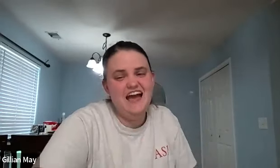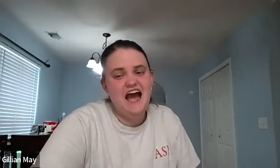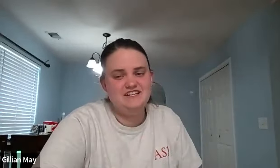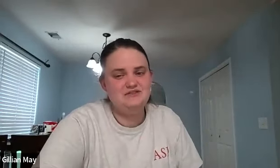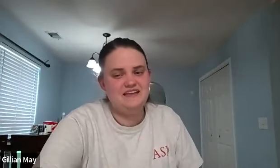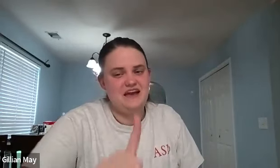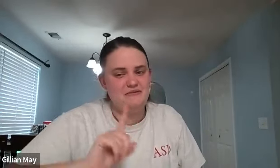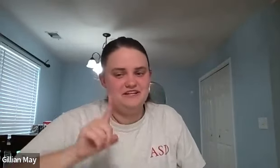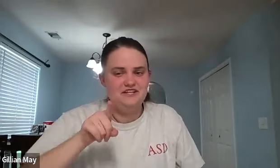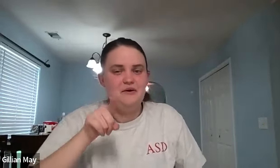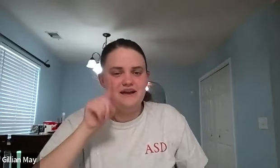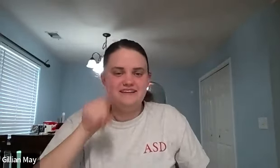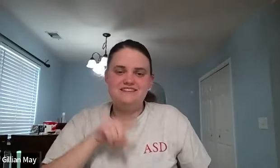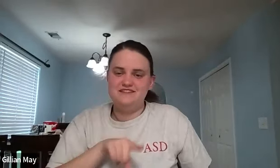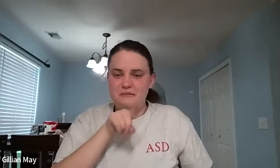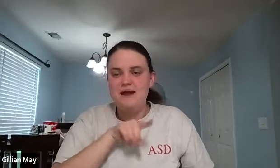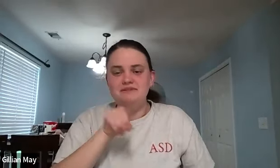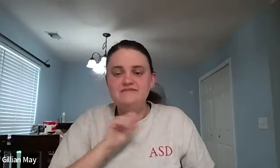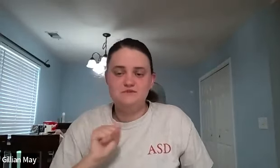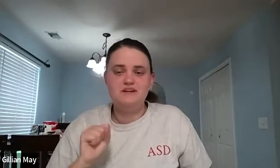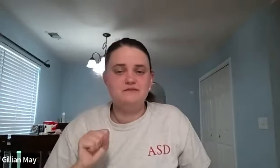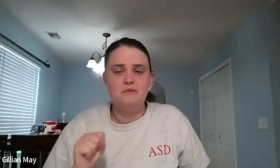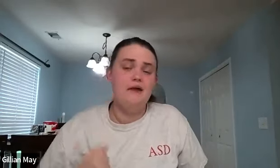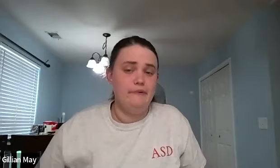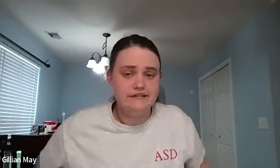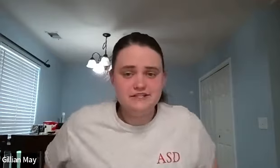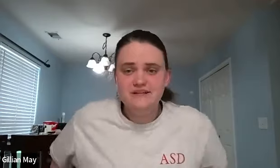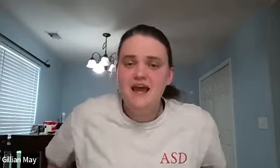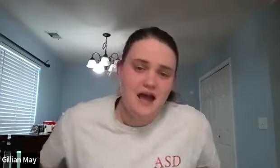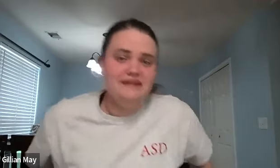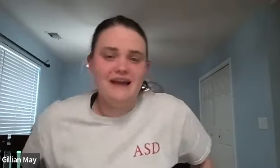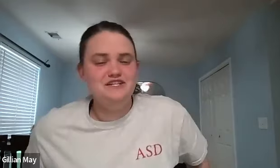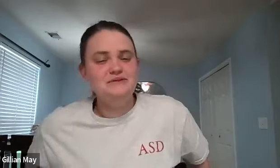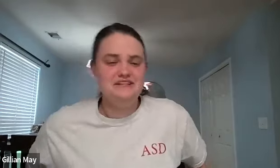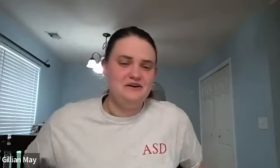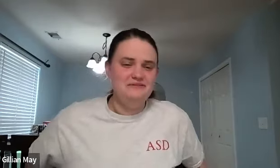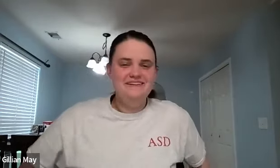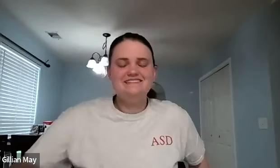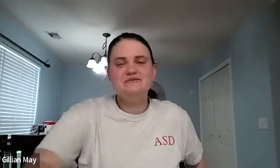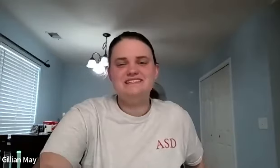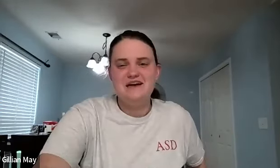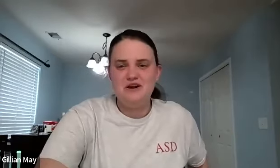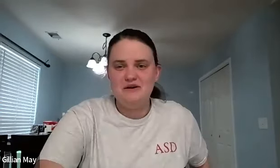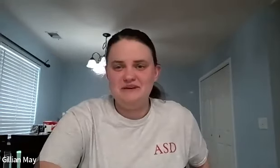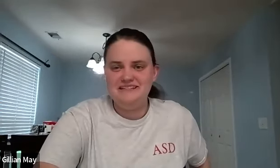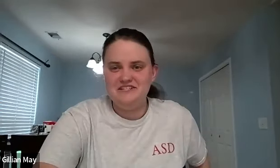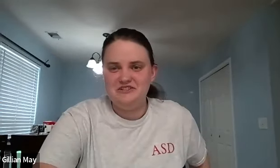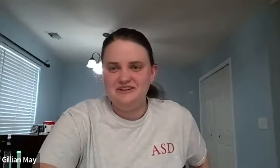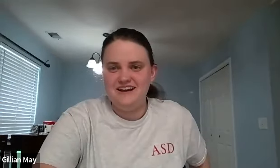I do like that one. You know what? Yes, though. My belief is working from home. I wish. I mean, I do and I don't. That's the only sad part about being a teacher, you guys,